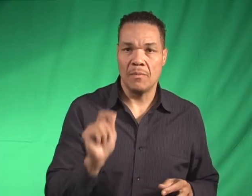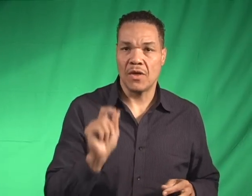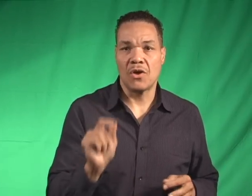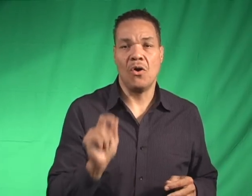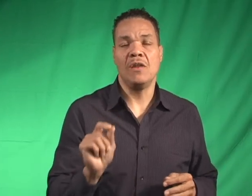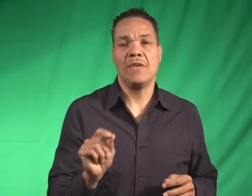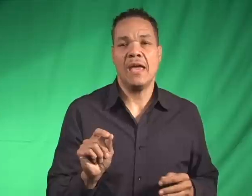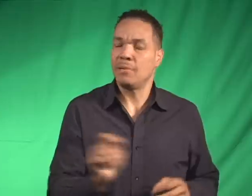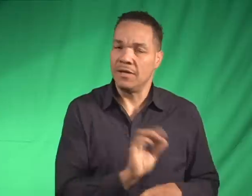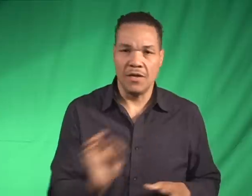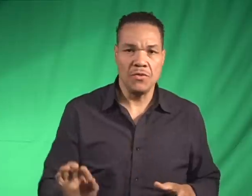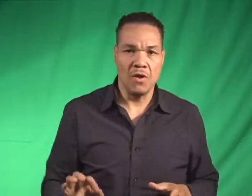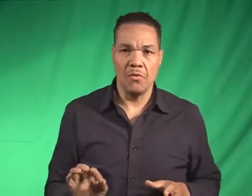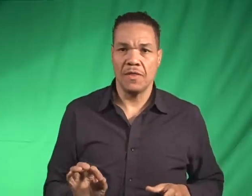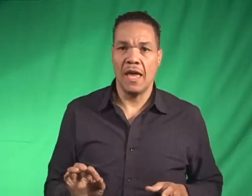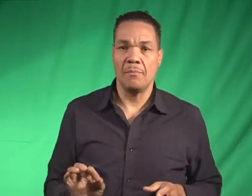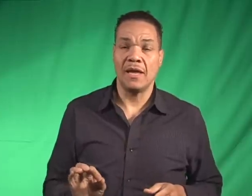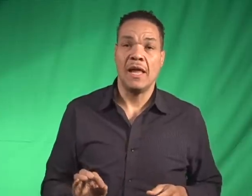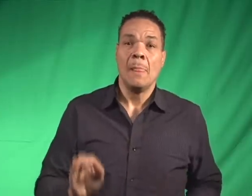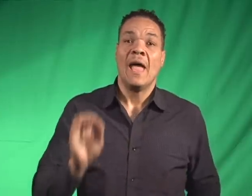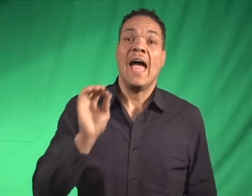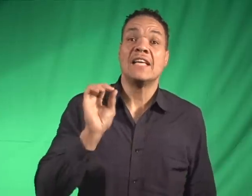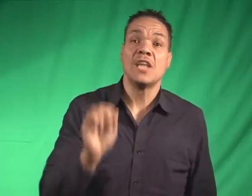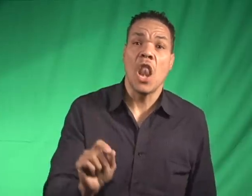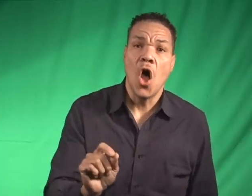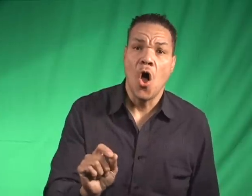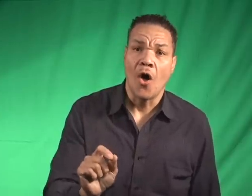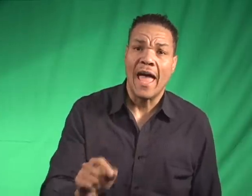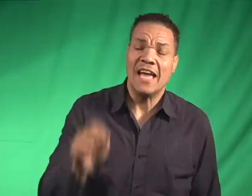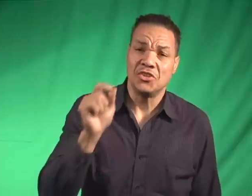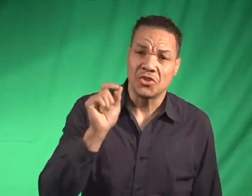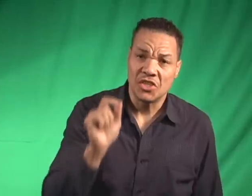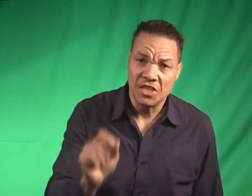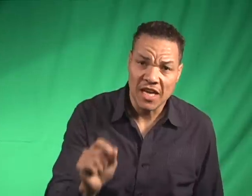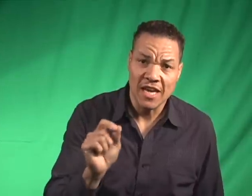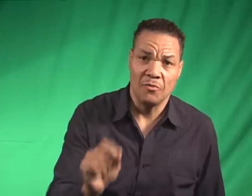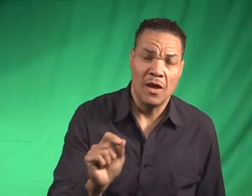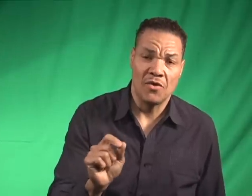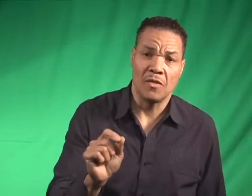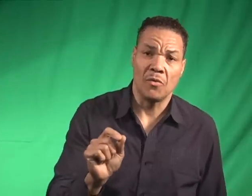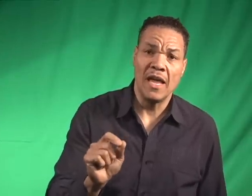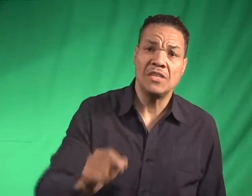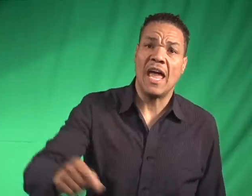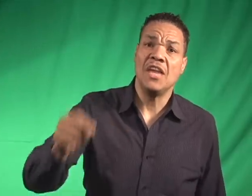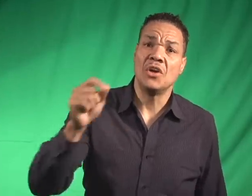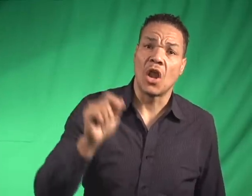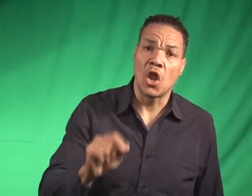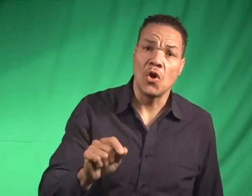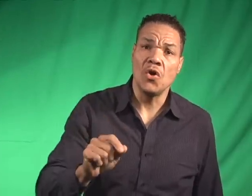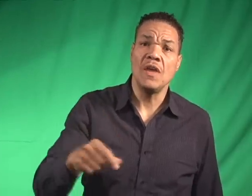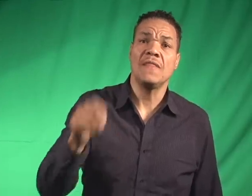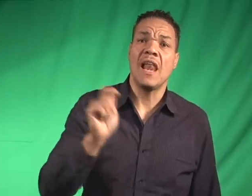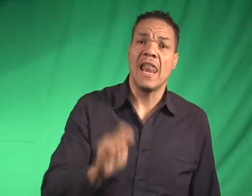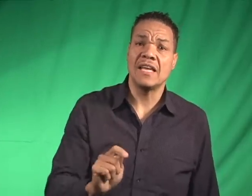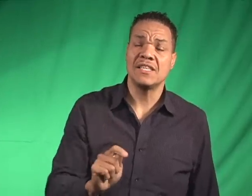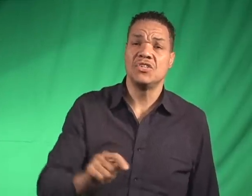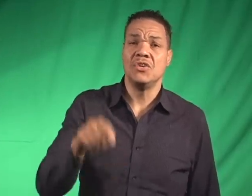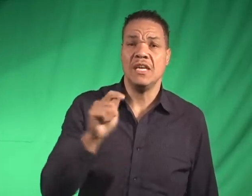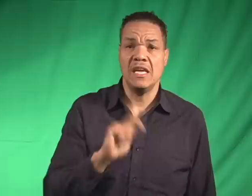the goal of gameplay, nothing wrong with gameplay, as long as you're sticking around on the ranch and you're learning the lessons you need